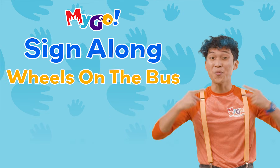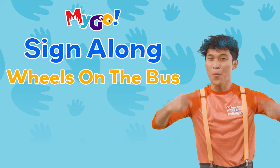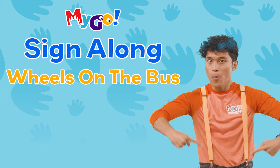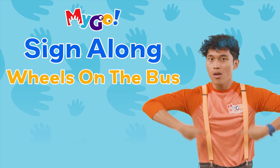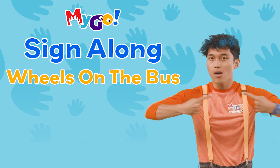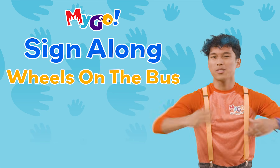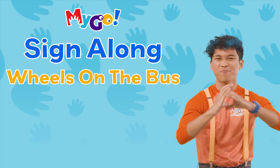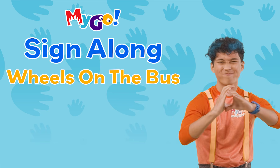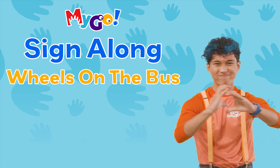Wheels on the bus.